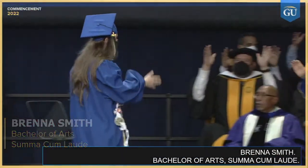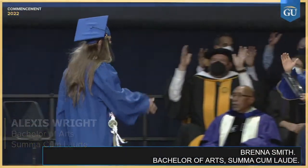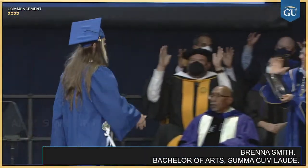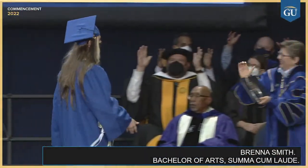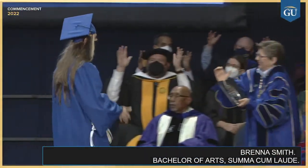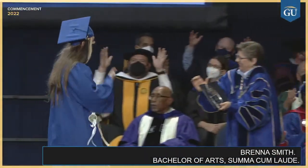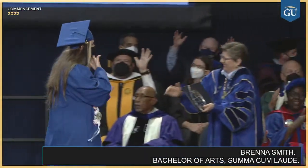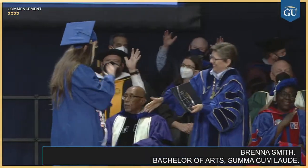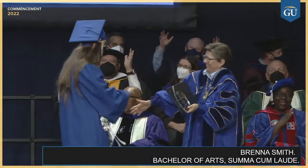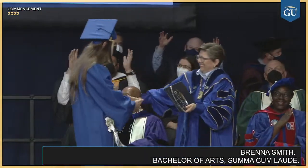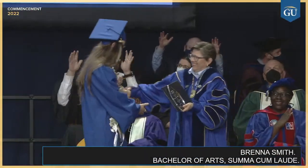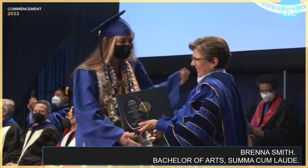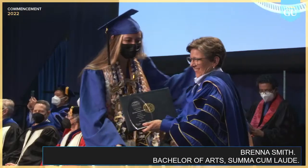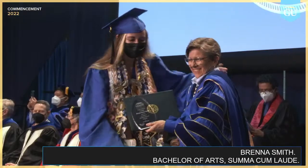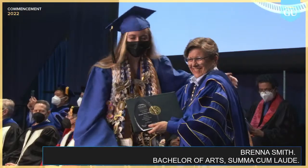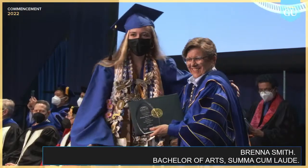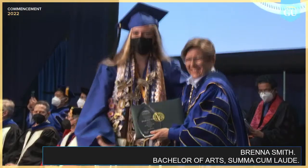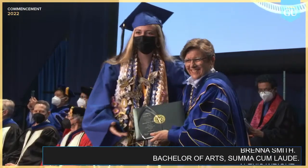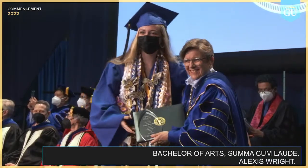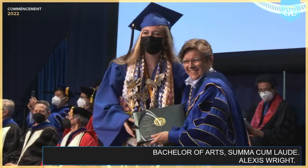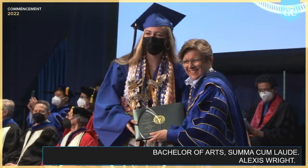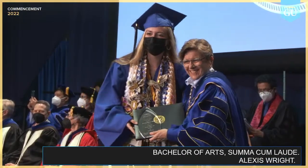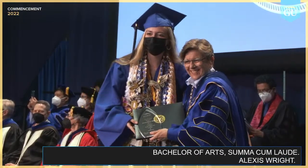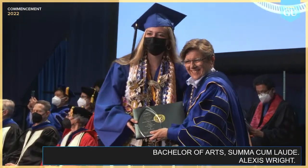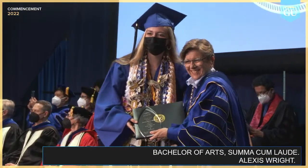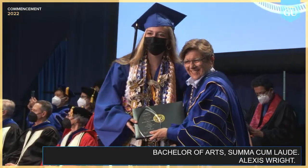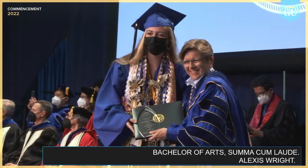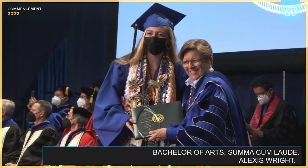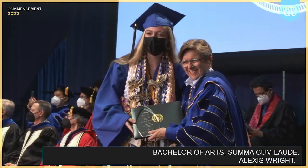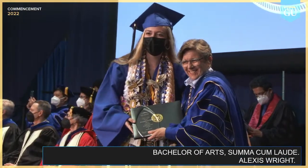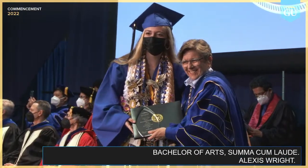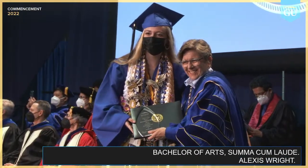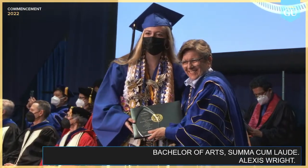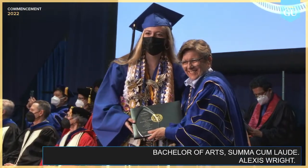Alexis Wright, Bachelor of Arts, summa cum laude.